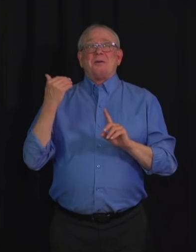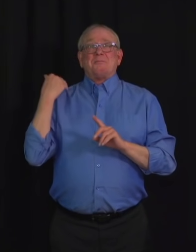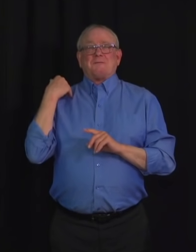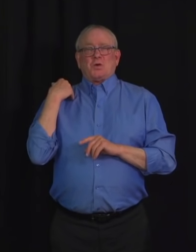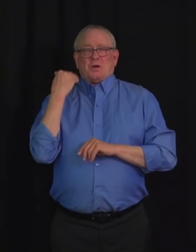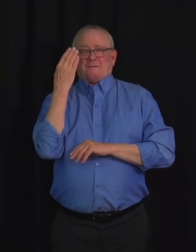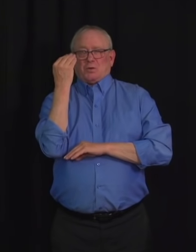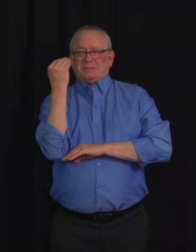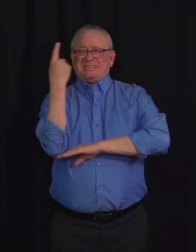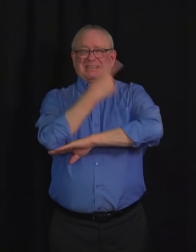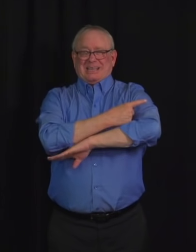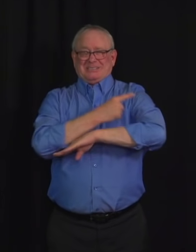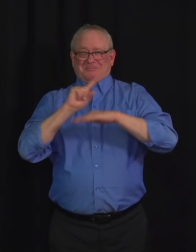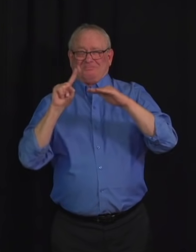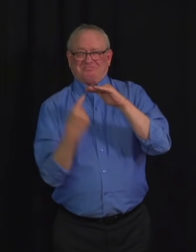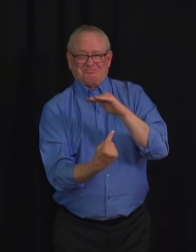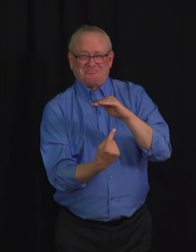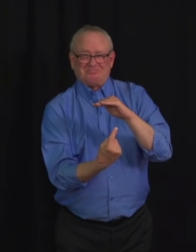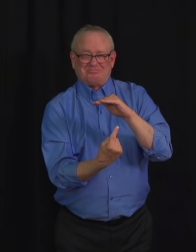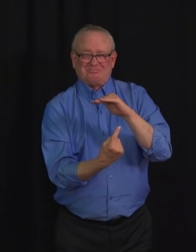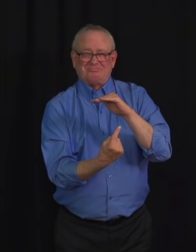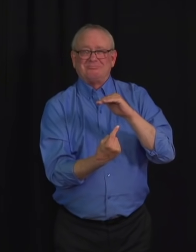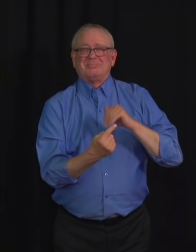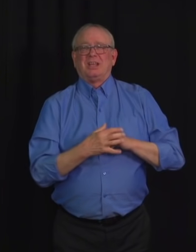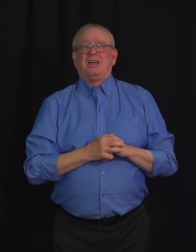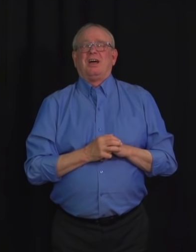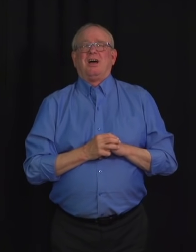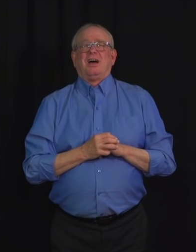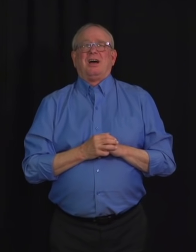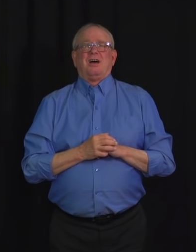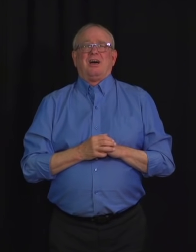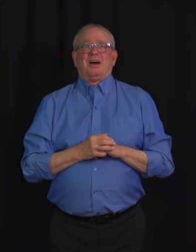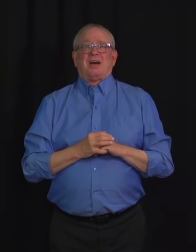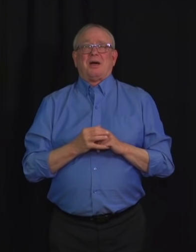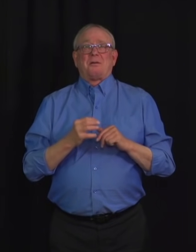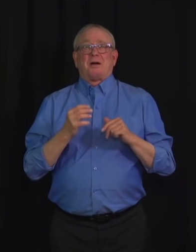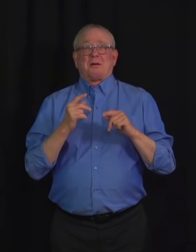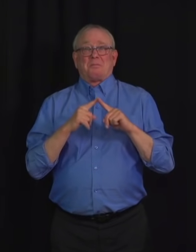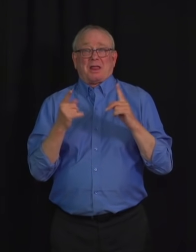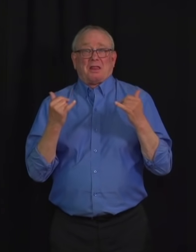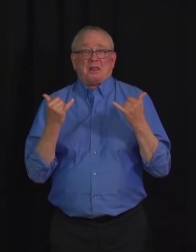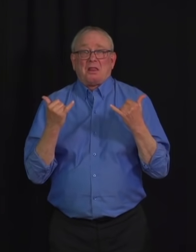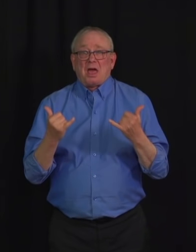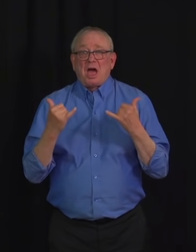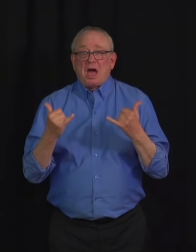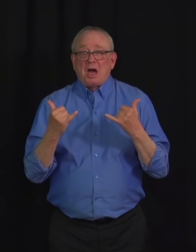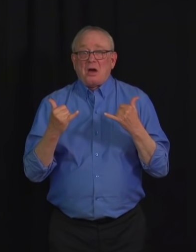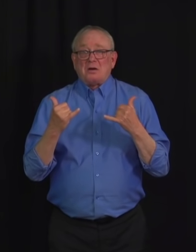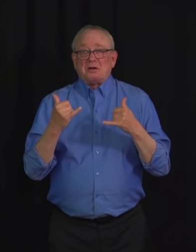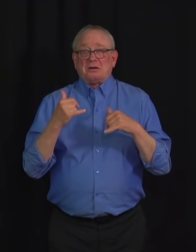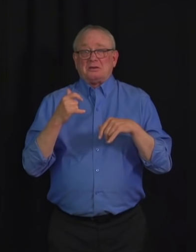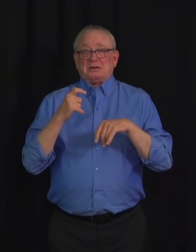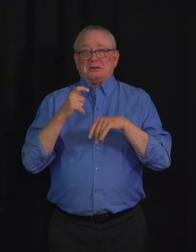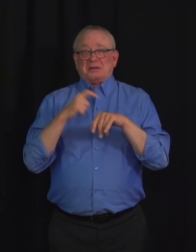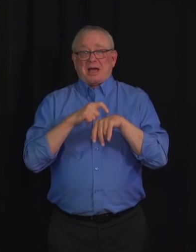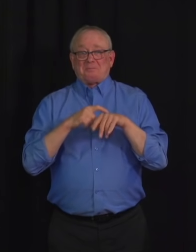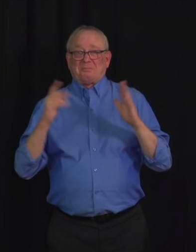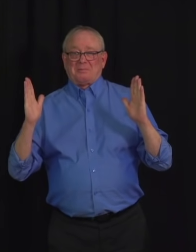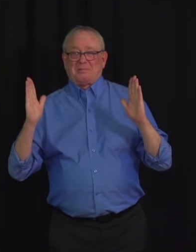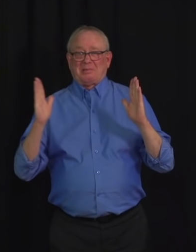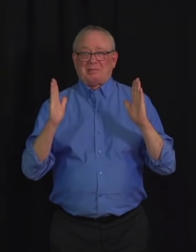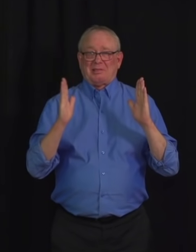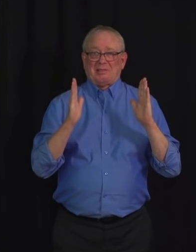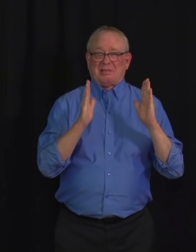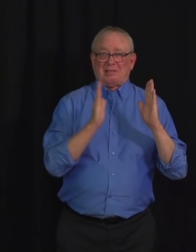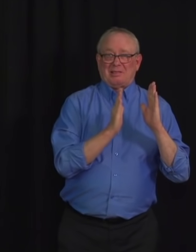quarantine period if they are a close contact of a confirmed case. The quarantine period for these people with